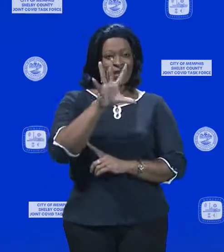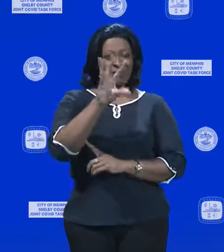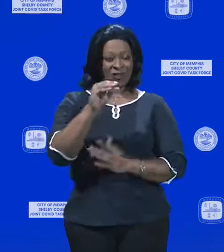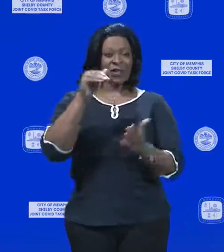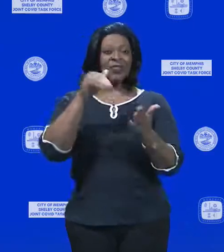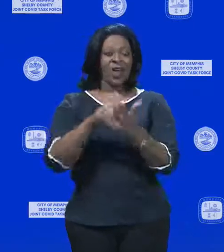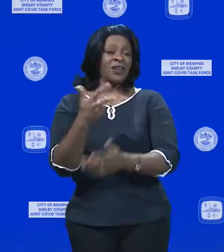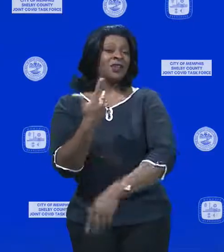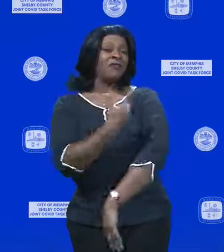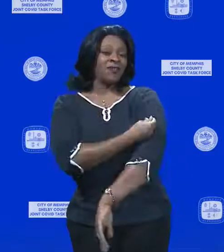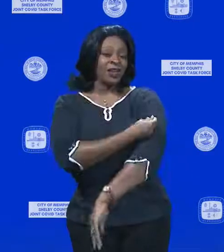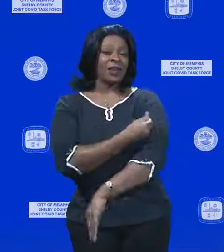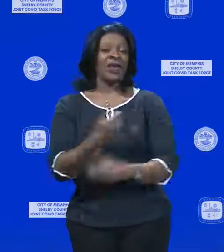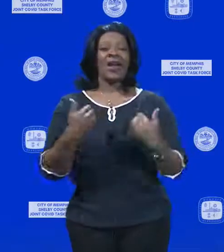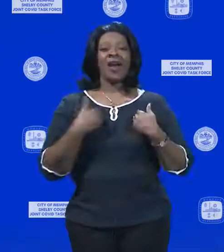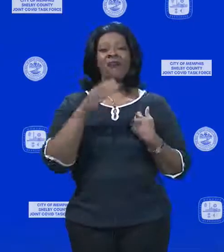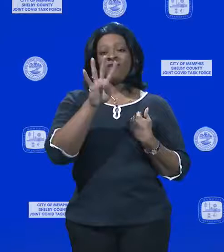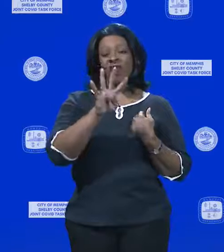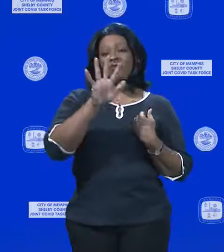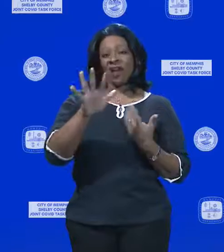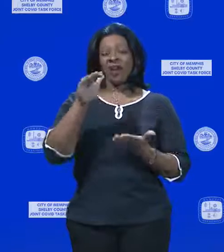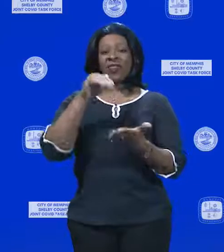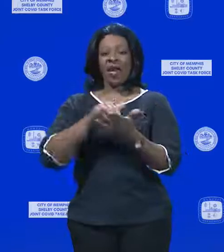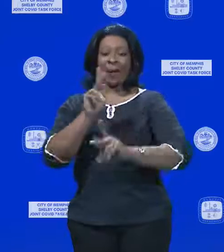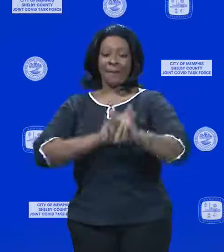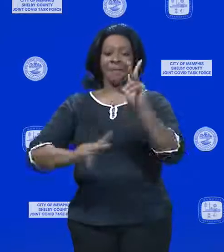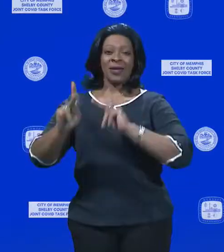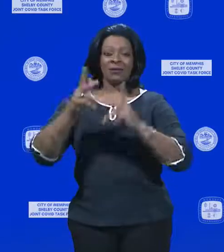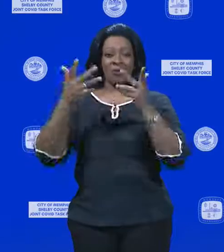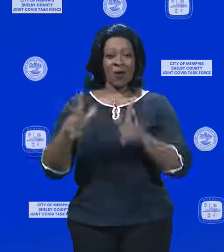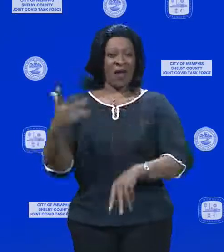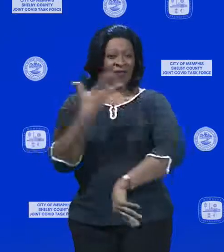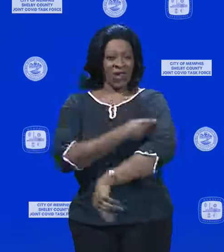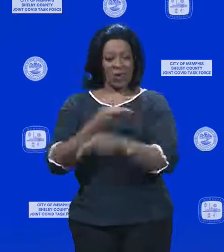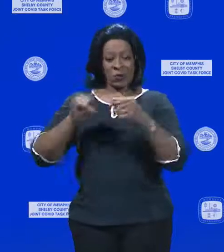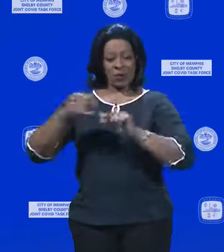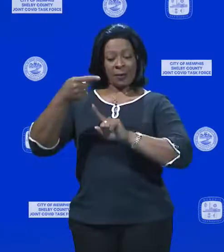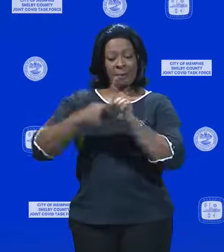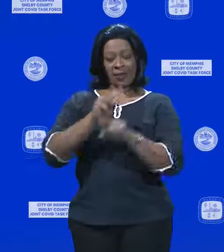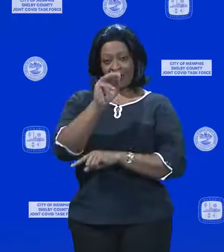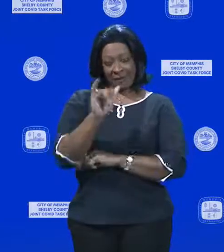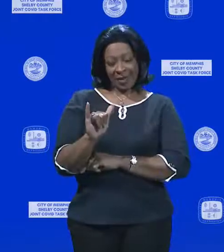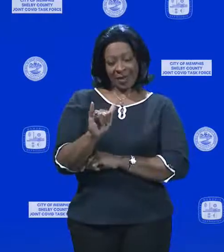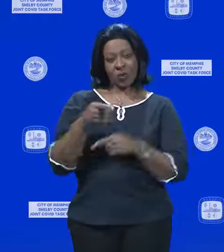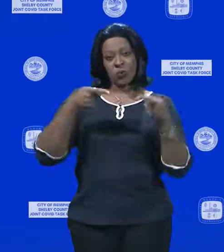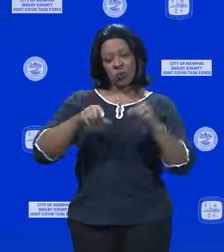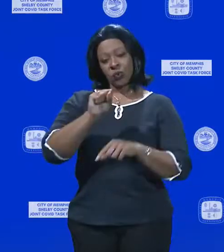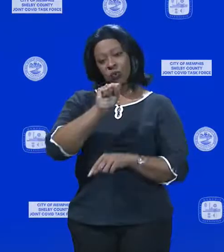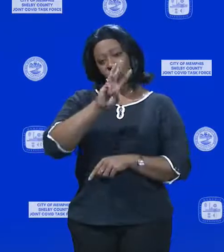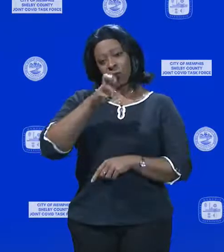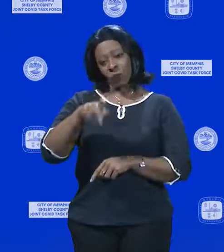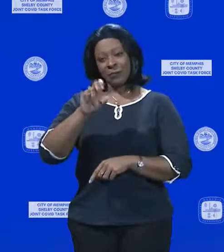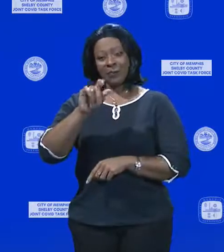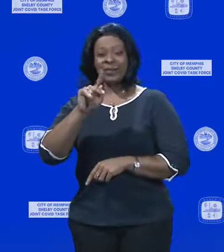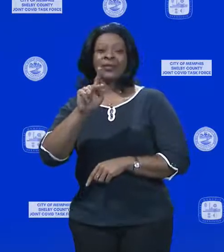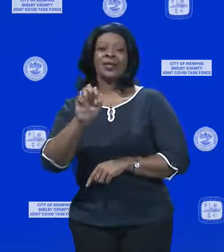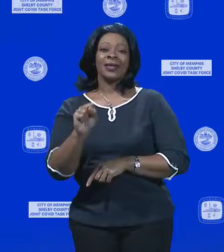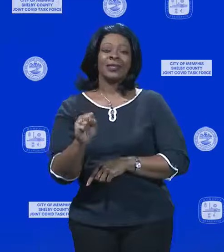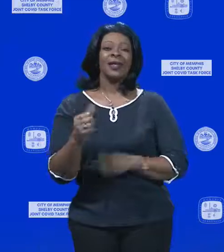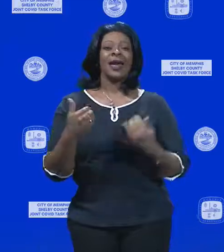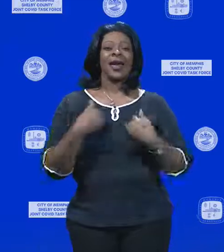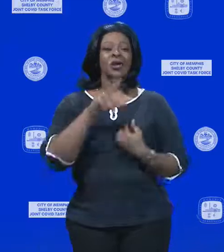650,000 vaccines. We had 45,000 people get vaccinated during the month of May when the sweepstakes was going on, and we